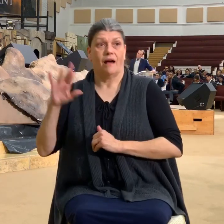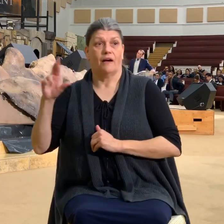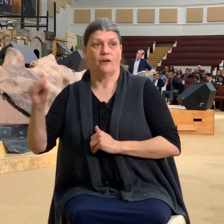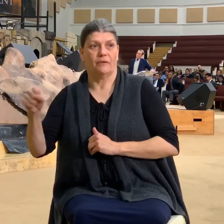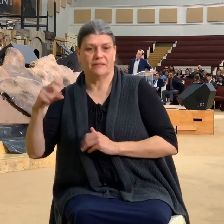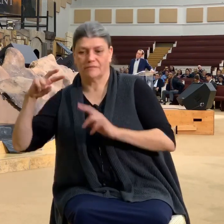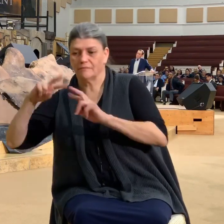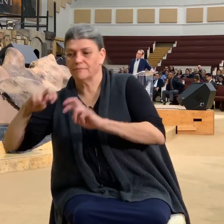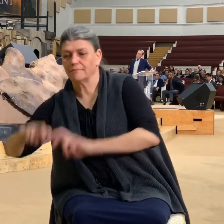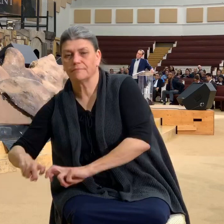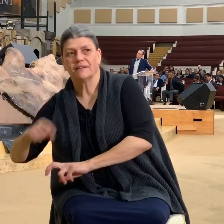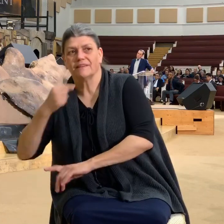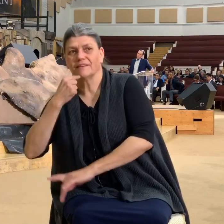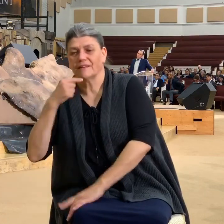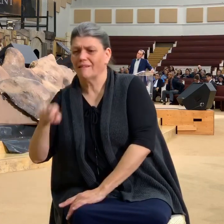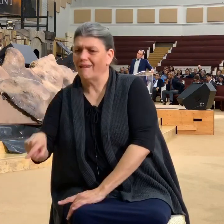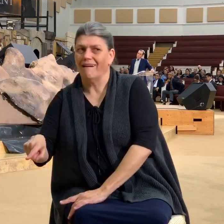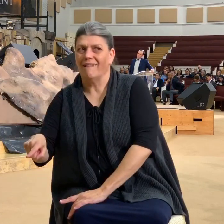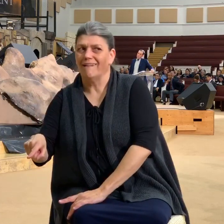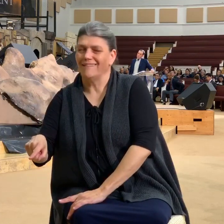okay, so let me break that down for you.